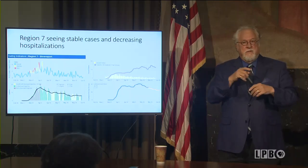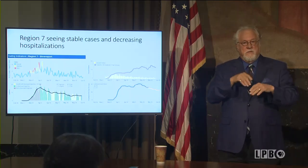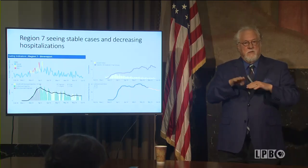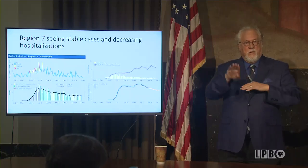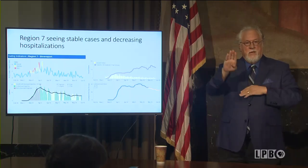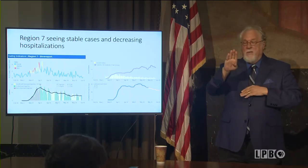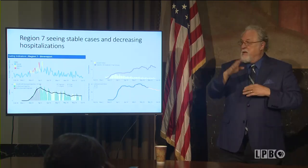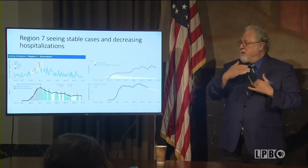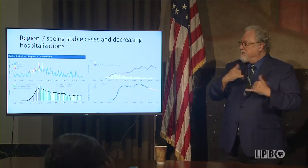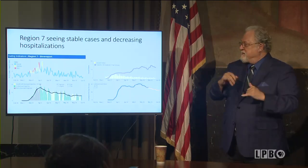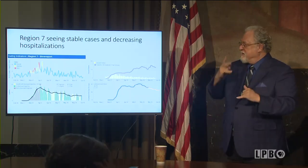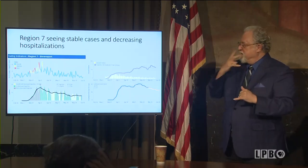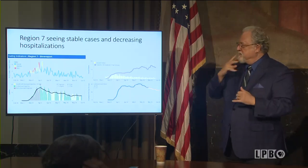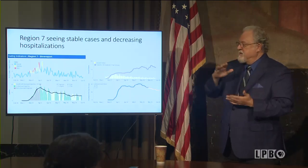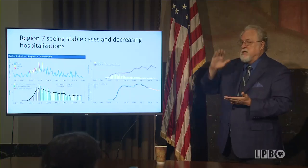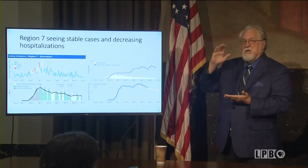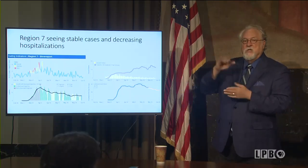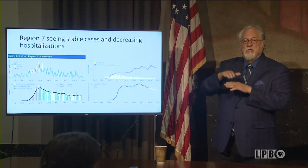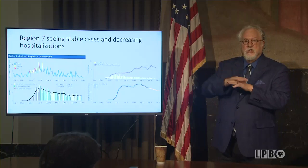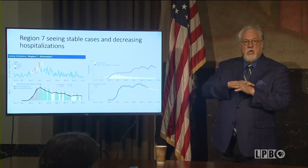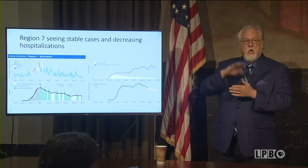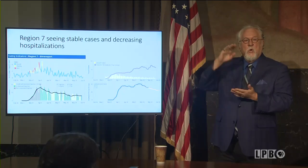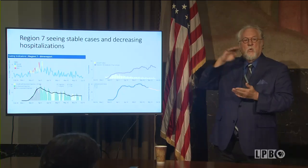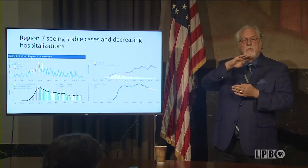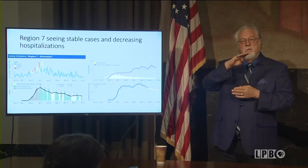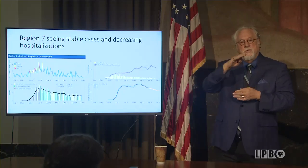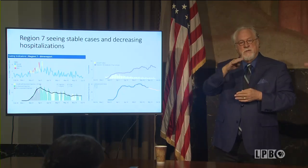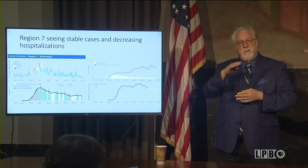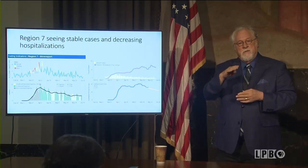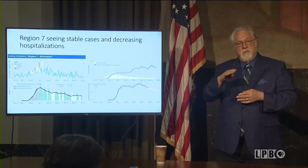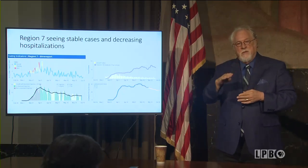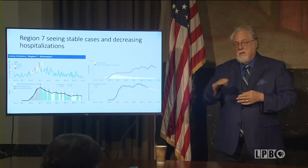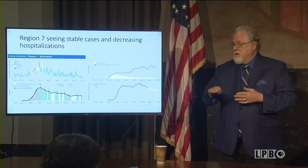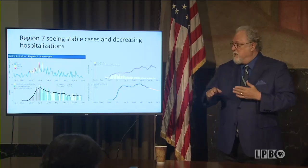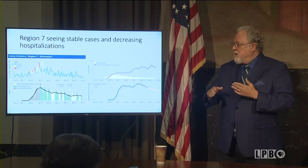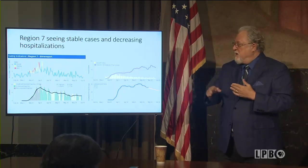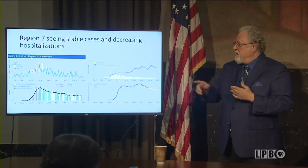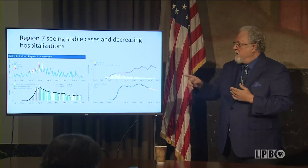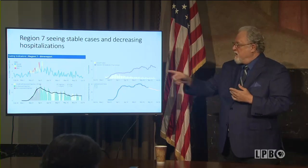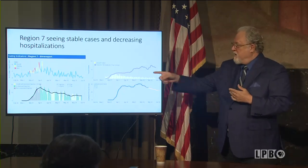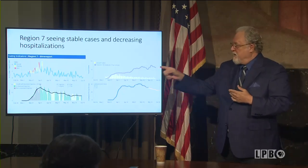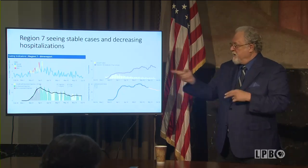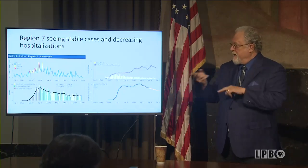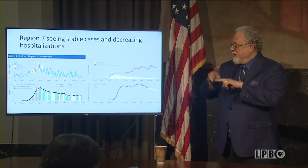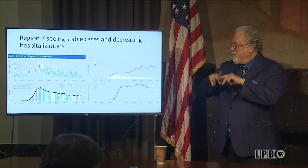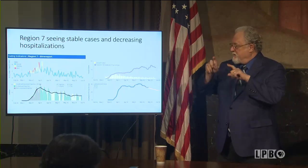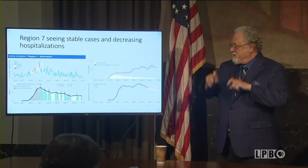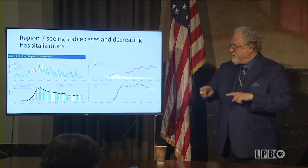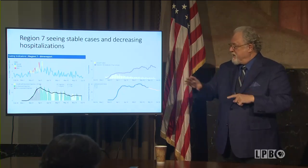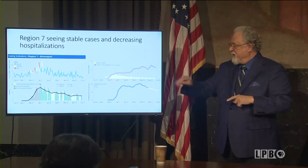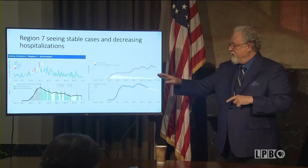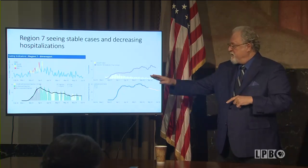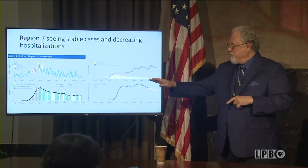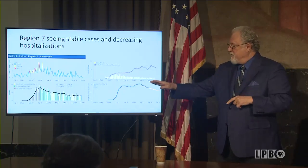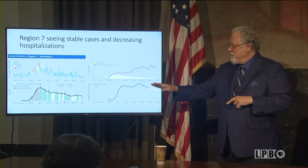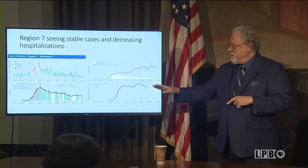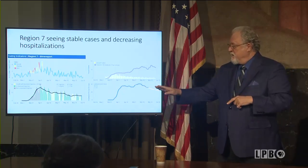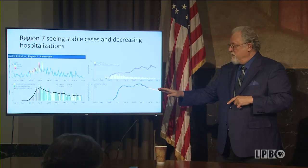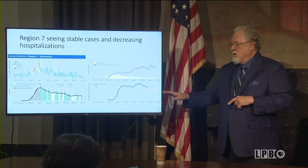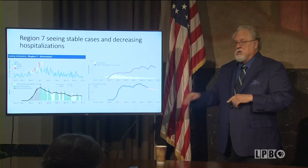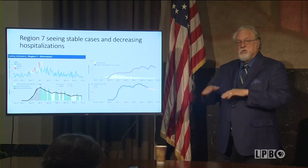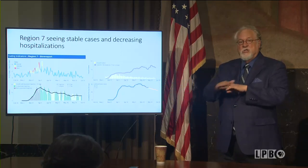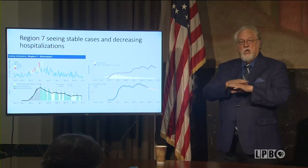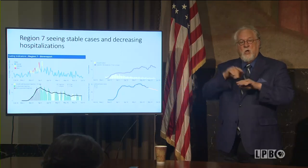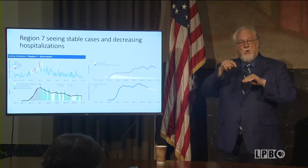direction. We still have seen a slow decline in cases despite increasing testing, and a slow decline in hospitalizations. And we